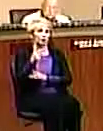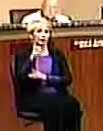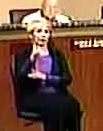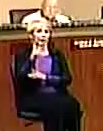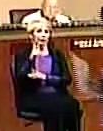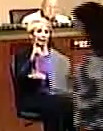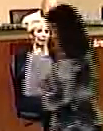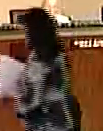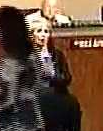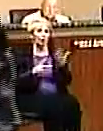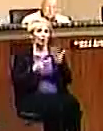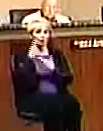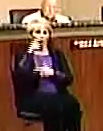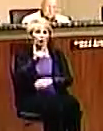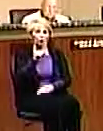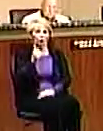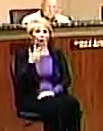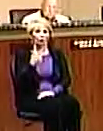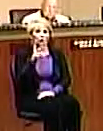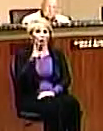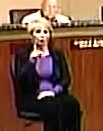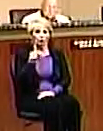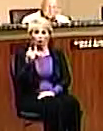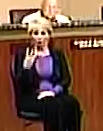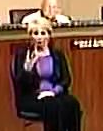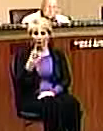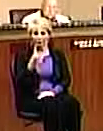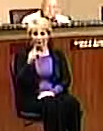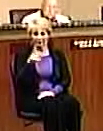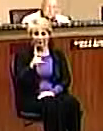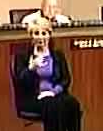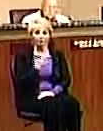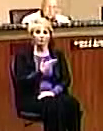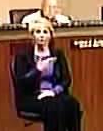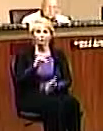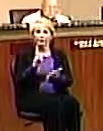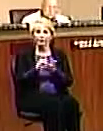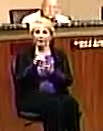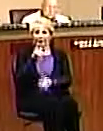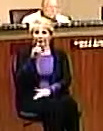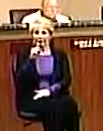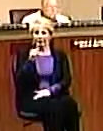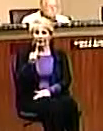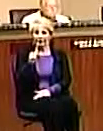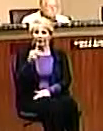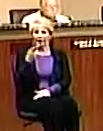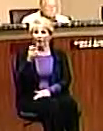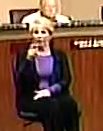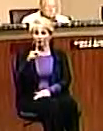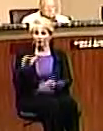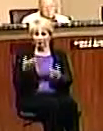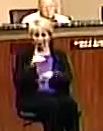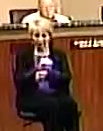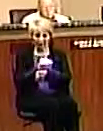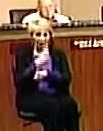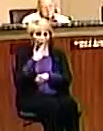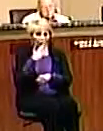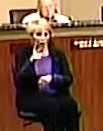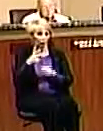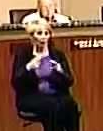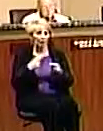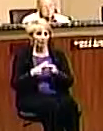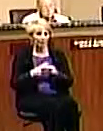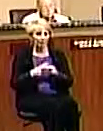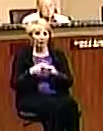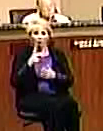Program Action Plan for 2013-14. Sally. Okay, Lisa Helton is here tonight to talk to you about